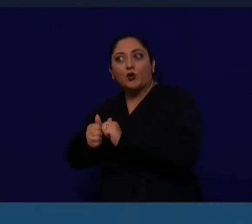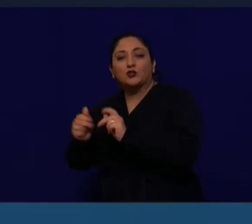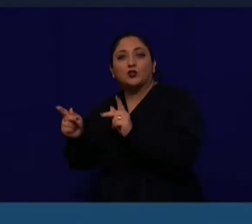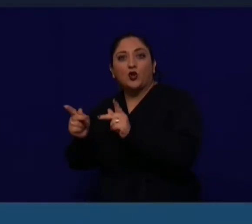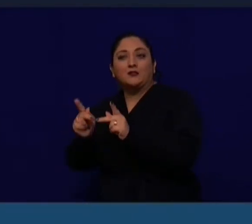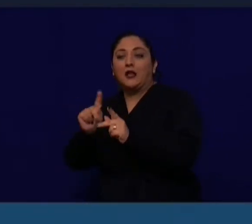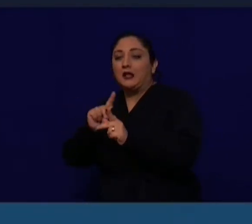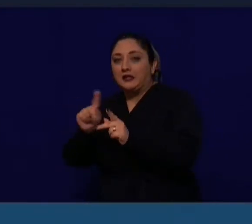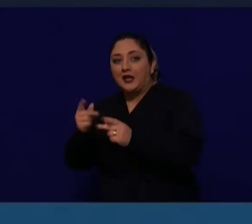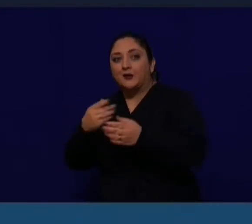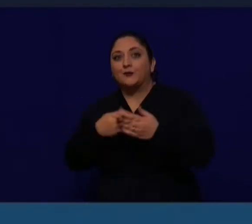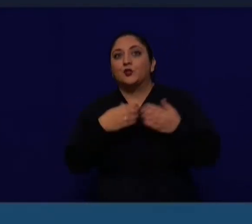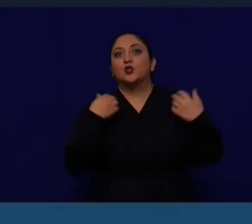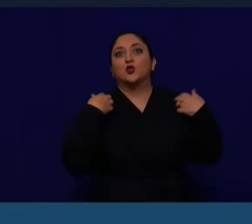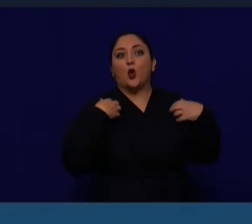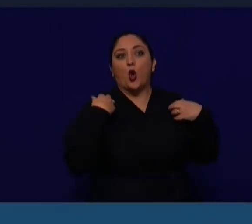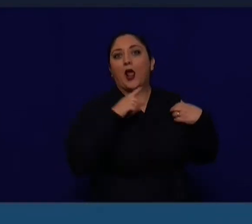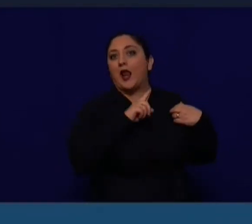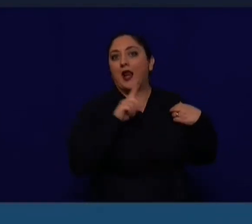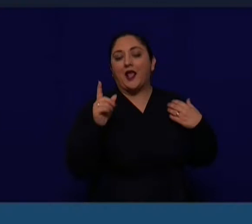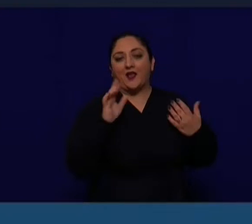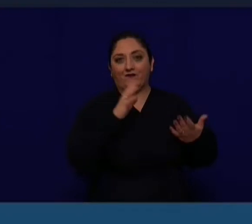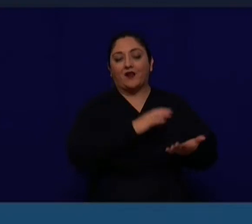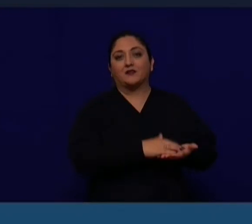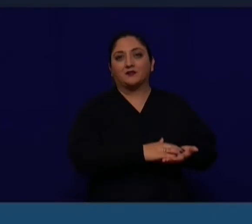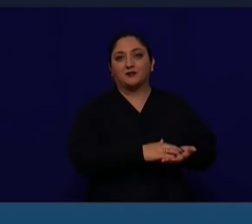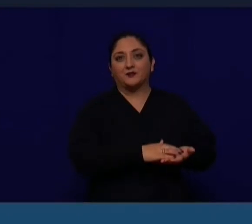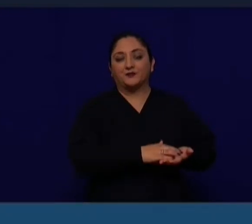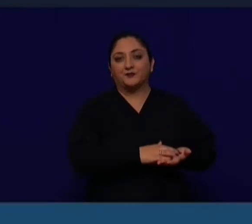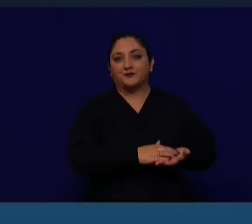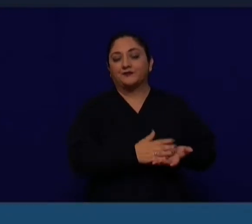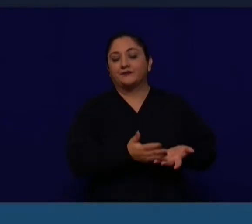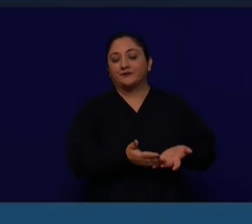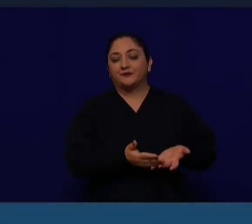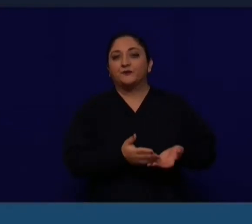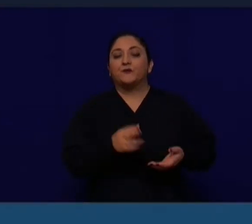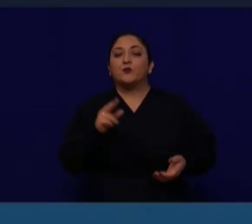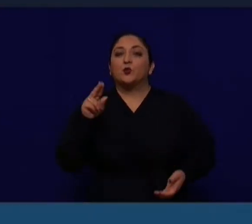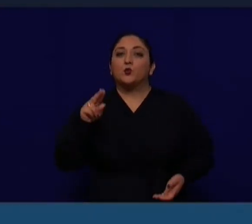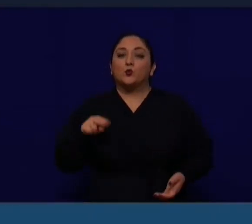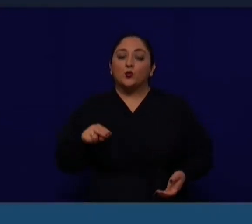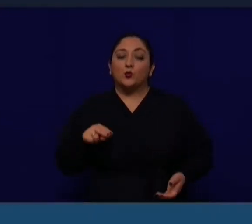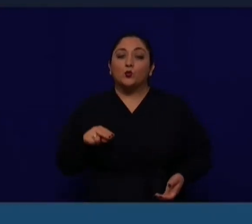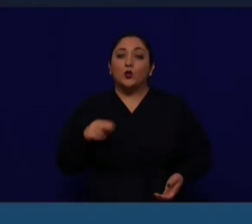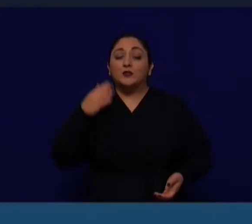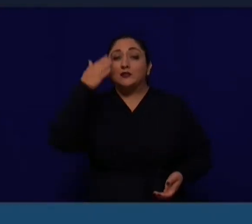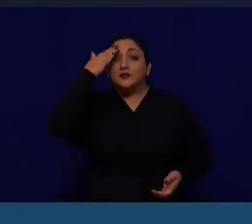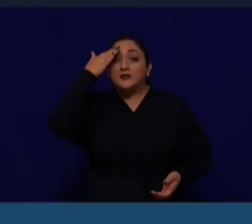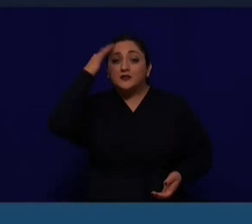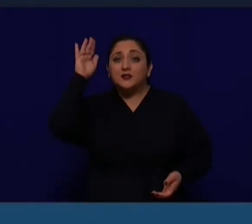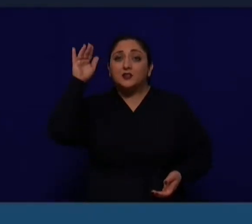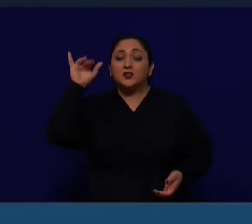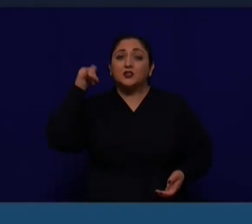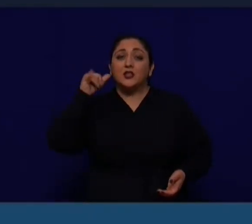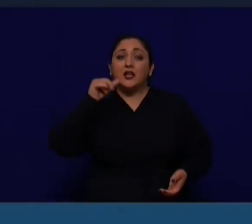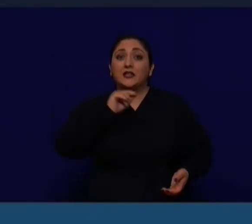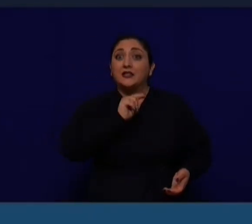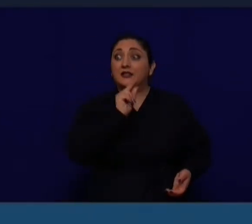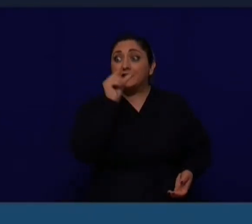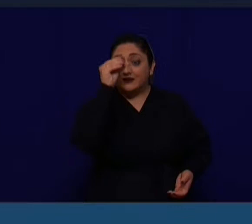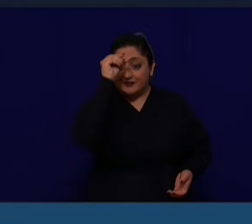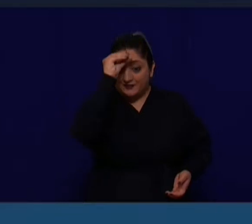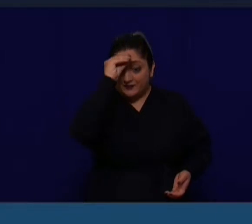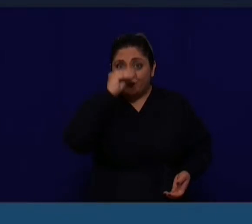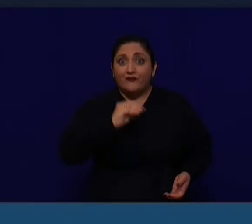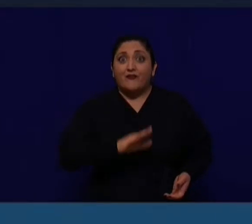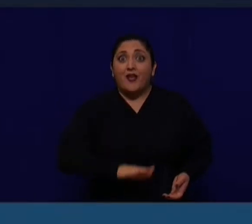l-edukazzjoni ta' tfal l-oħrajn li kollha qegħdin f'kwarantina. Barra ma nsemmux ukoll li jekk inti għandek tifel li qiegħed f'kwarantina, irrid joqgħod